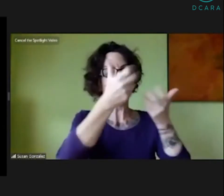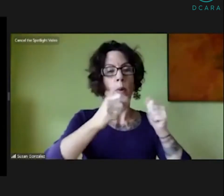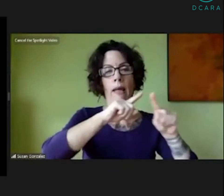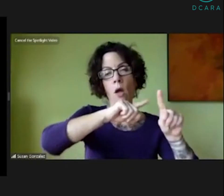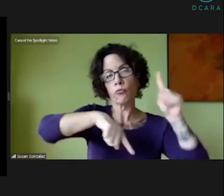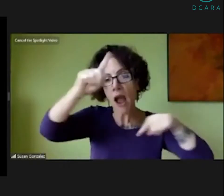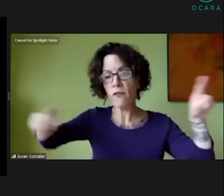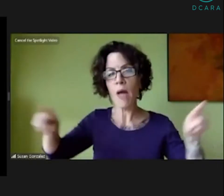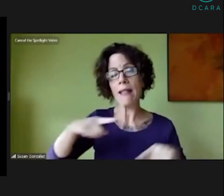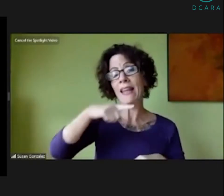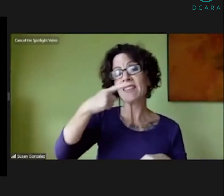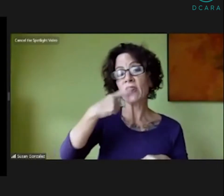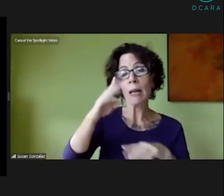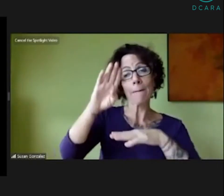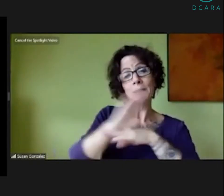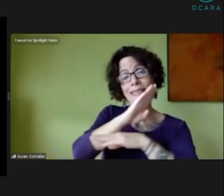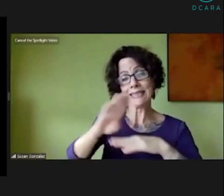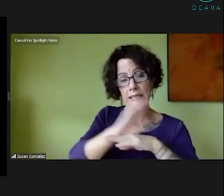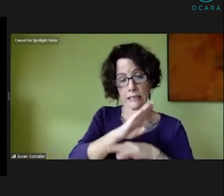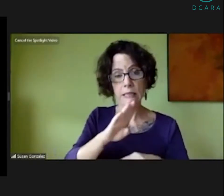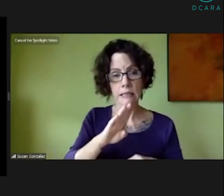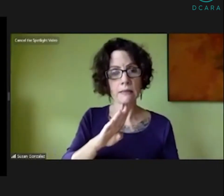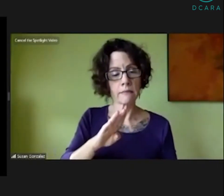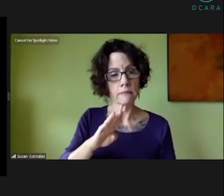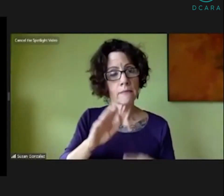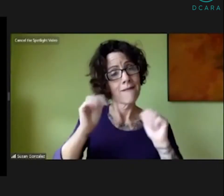We all know that the world is a hearing world.